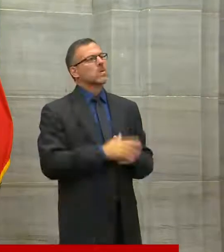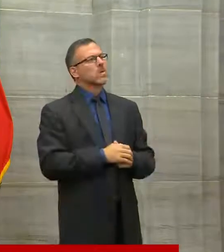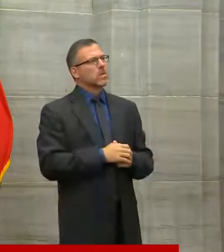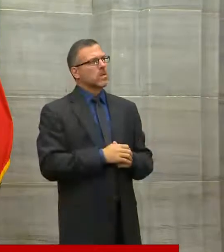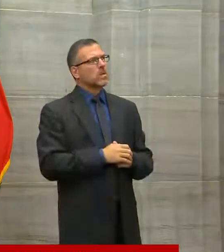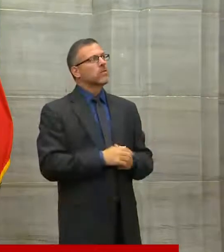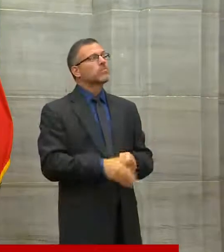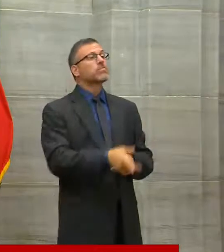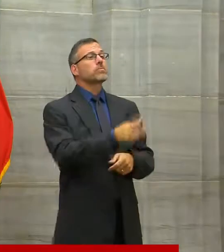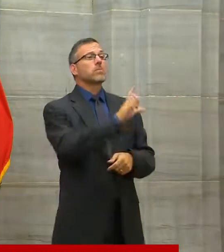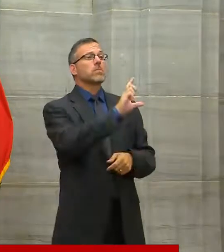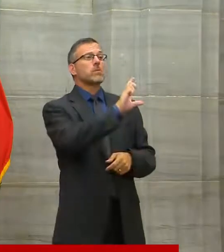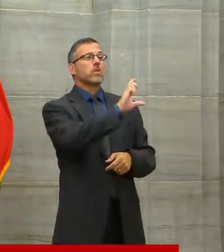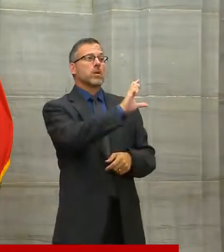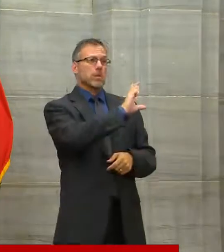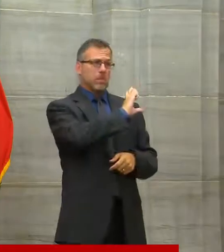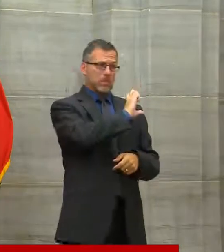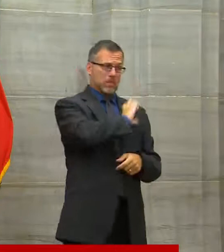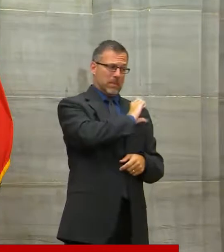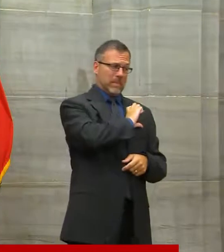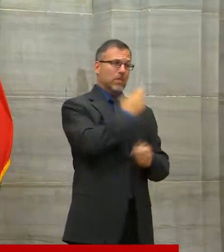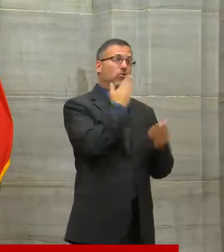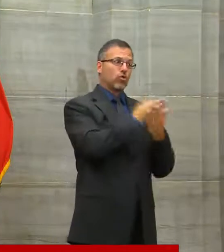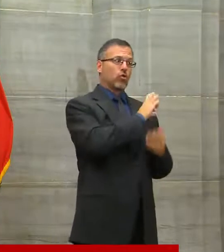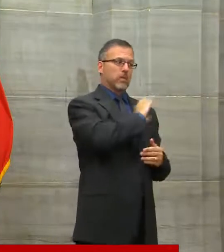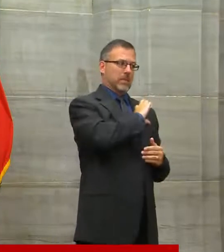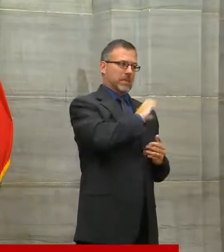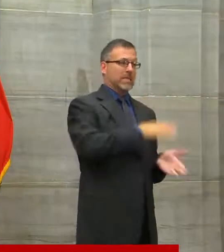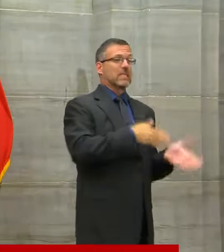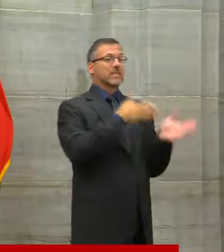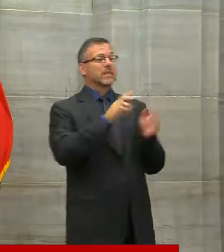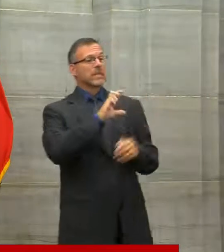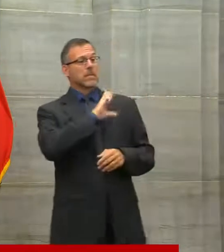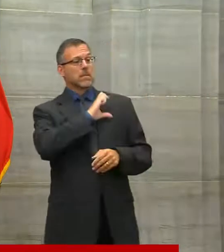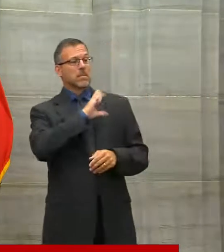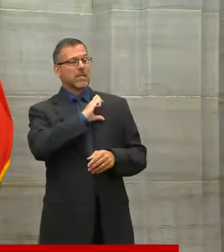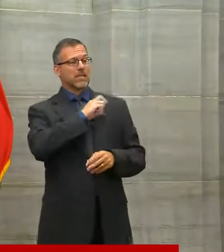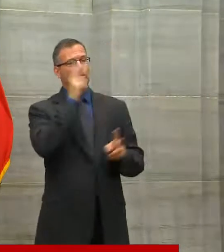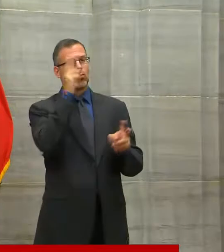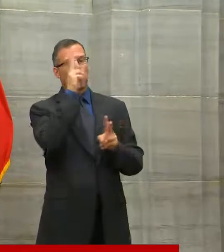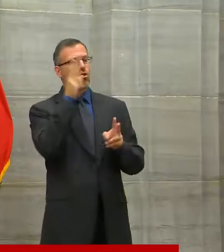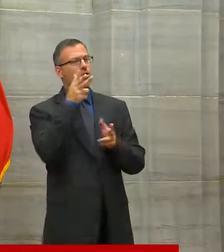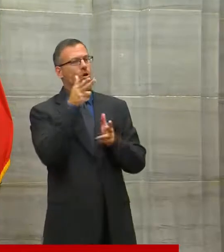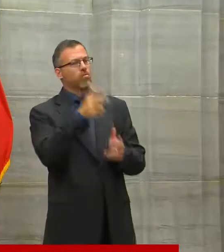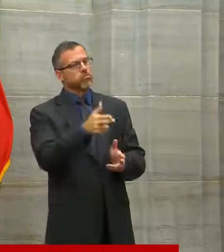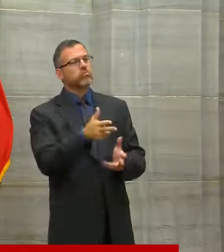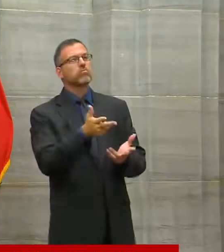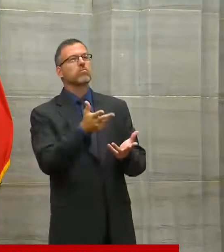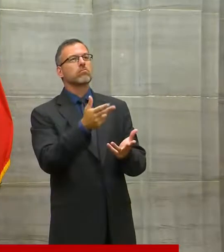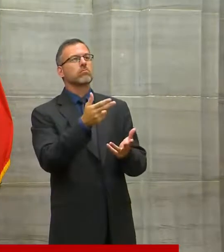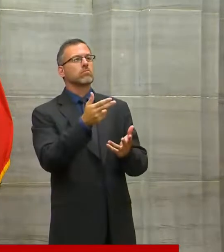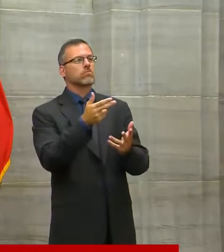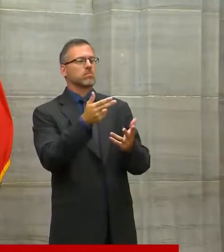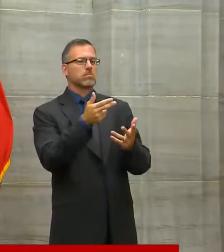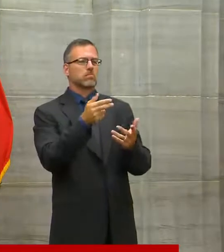enforcement and police brutality, and challenged us as well to examine